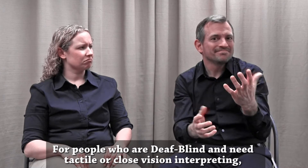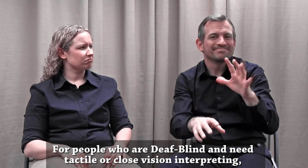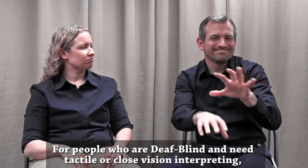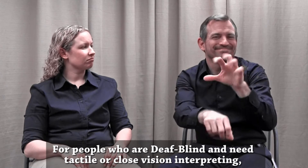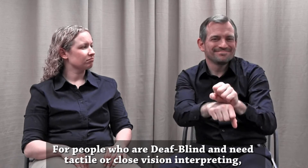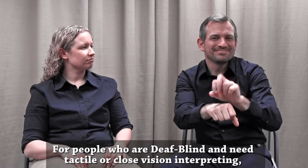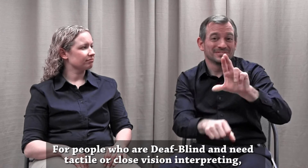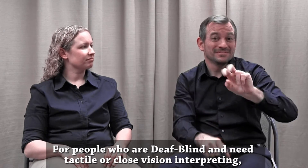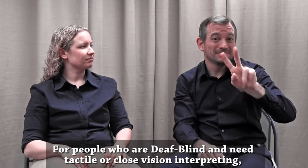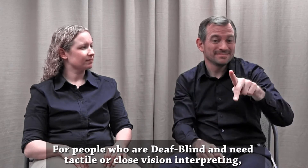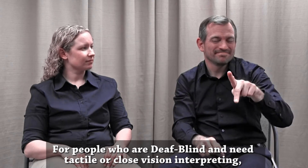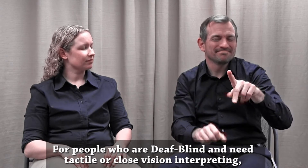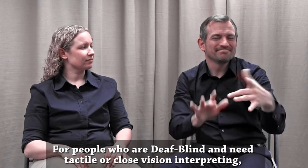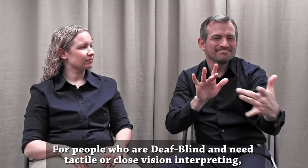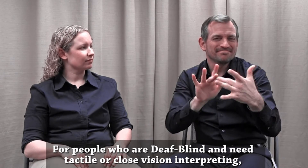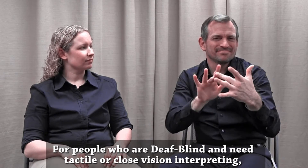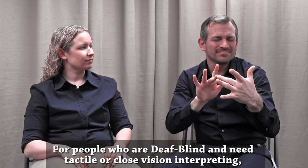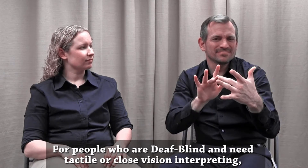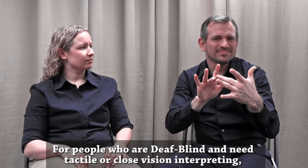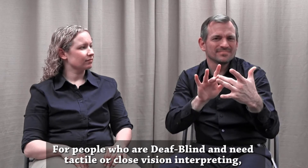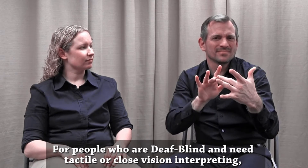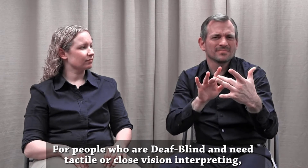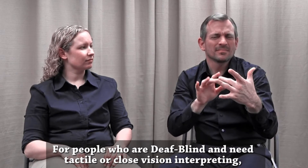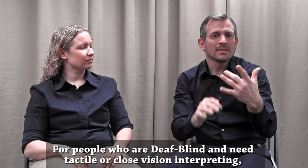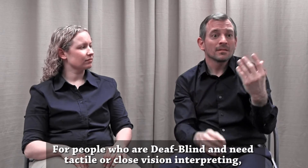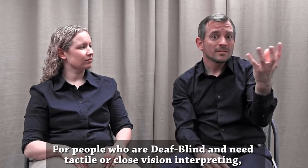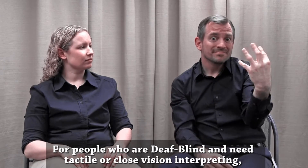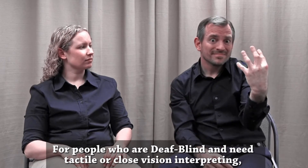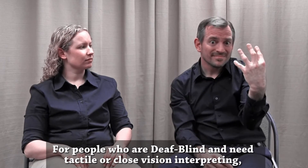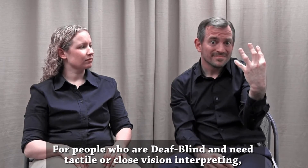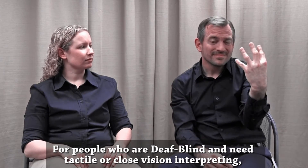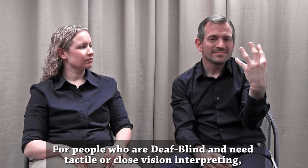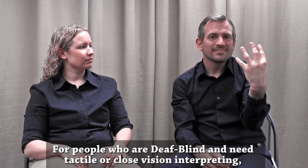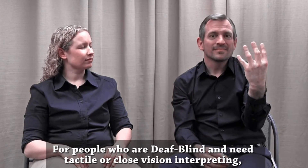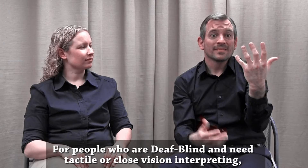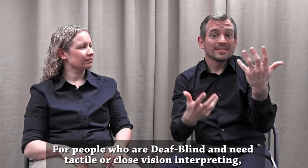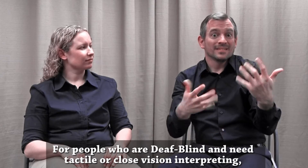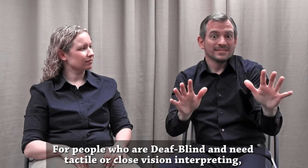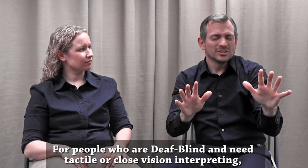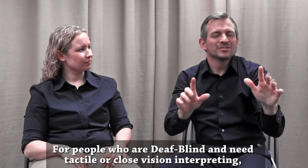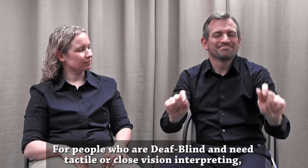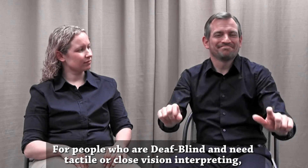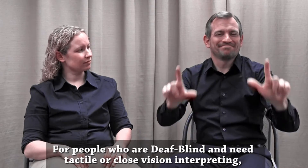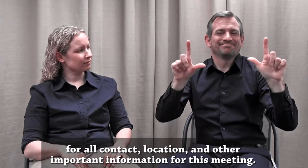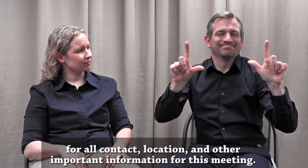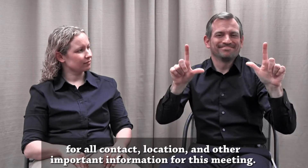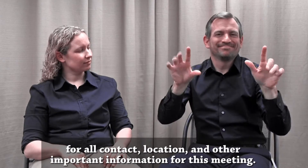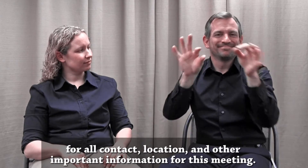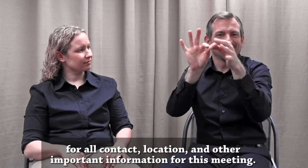and to RSVP for our advisory meeting, please wait for the end of this video for all contact, location, and other